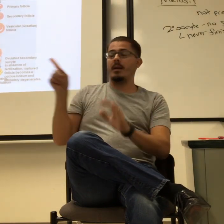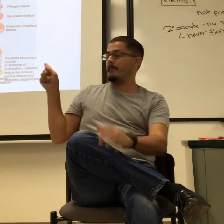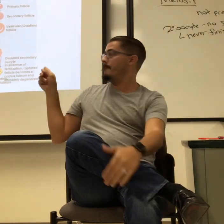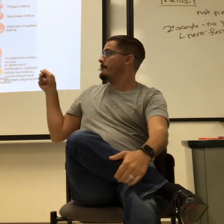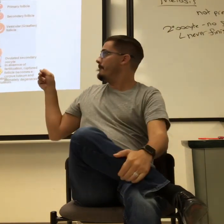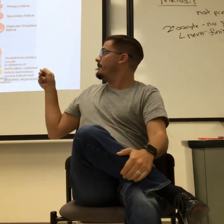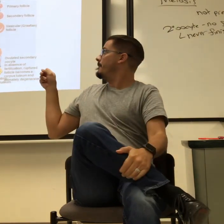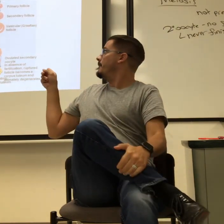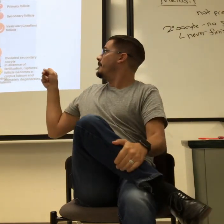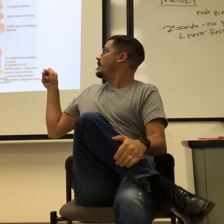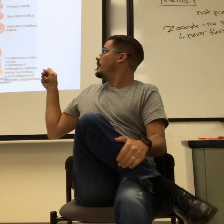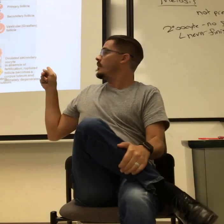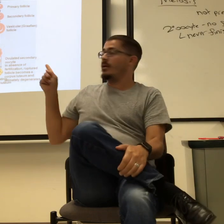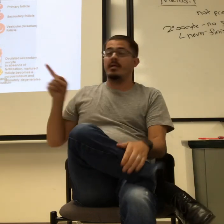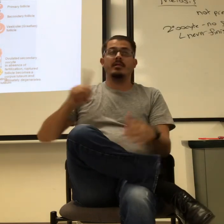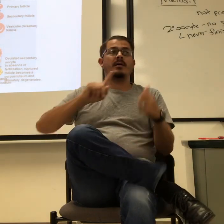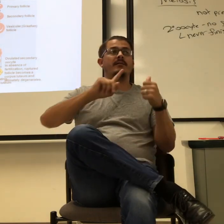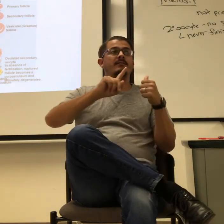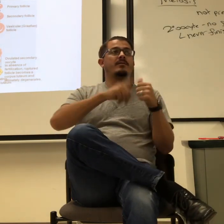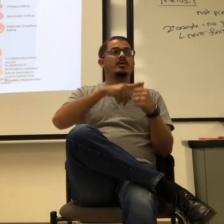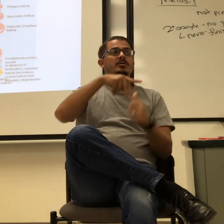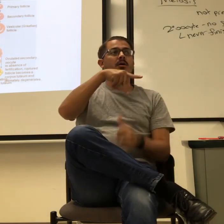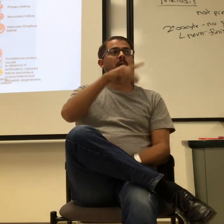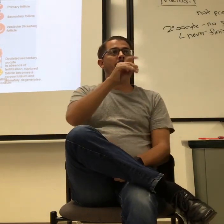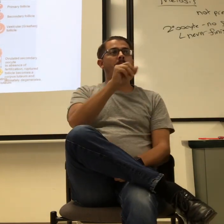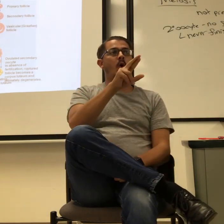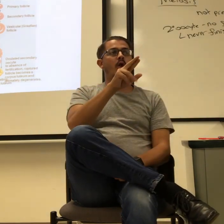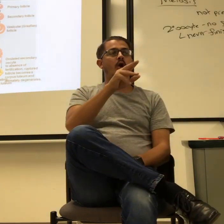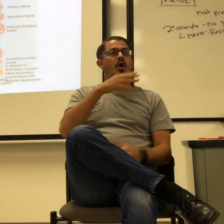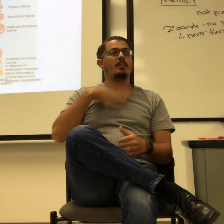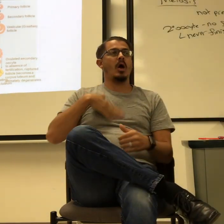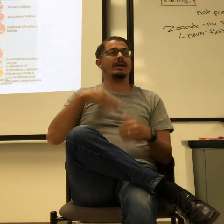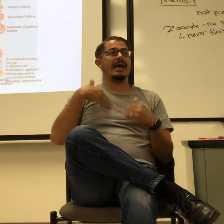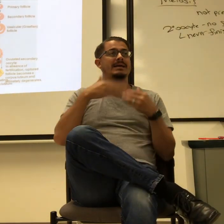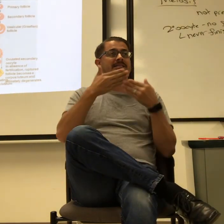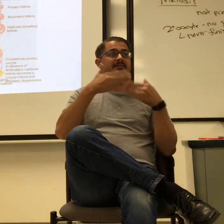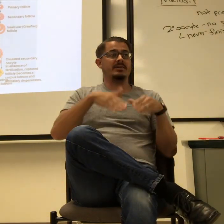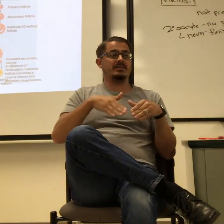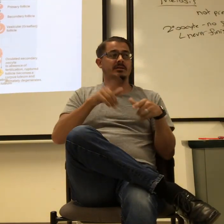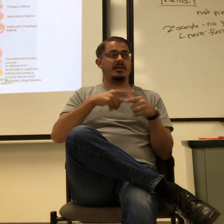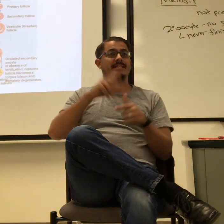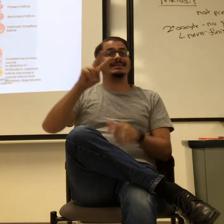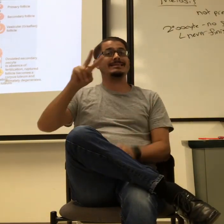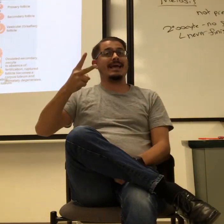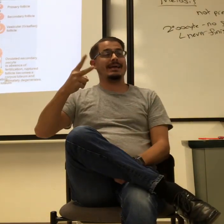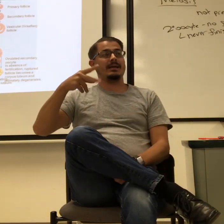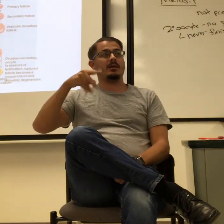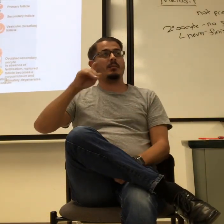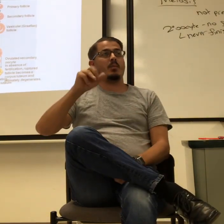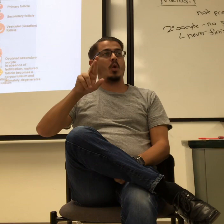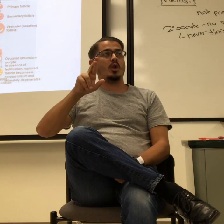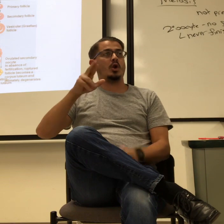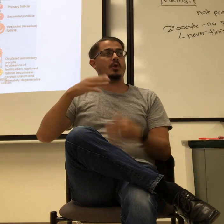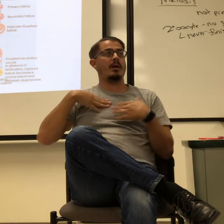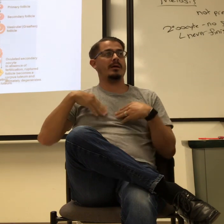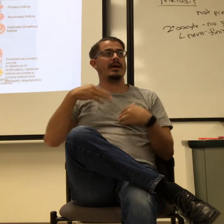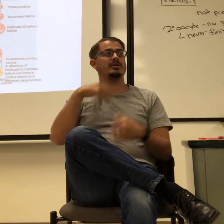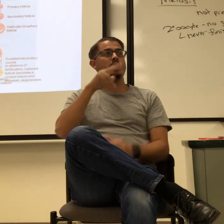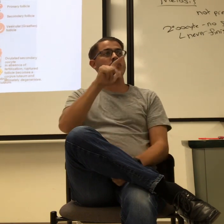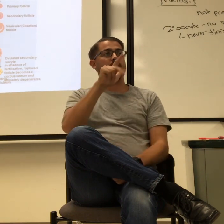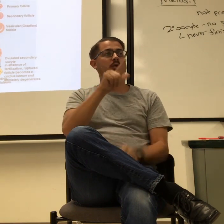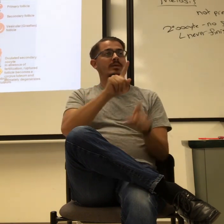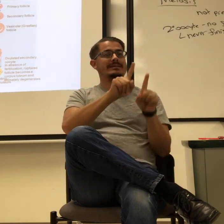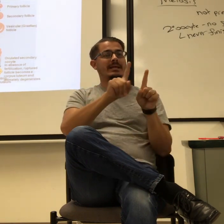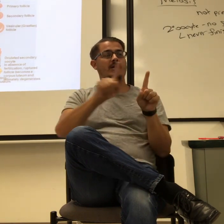this first polar body has a division. And here's the second polar body that has 23 single chromosomes.